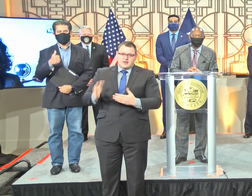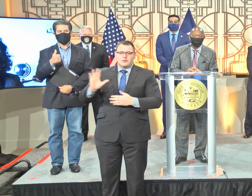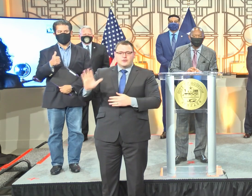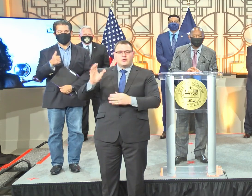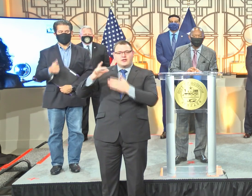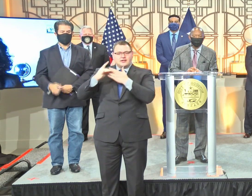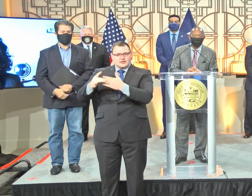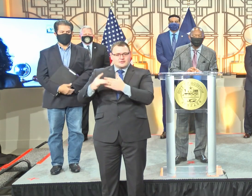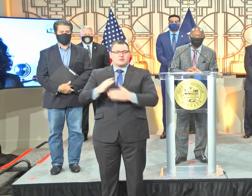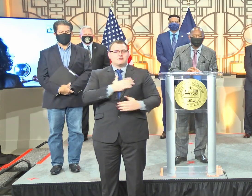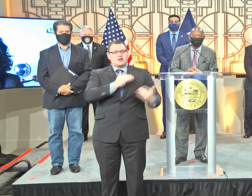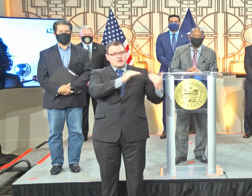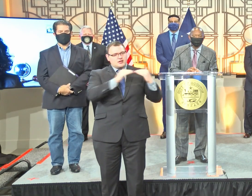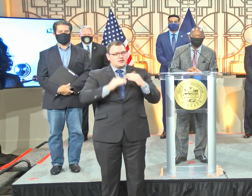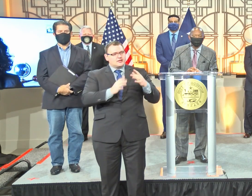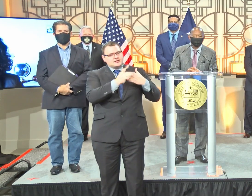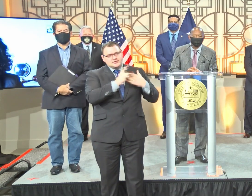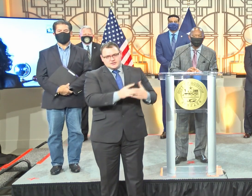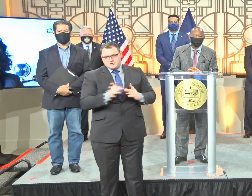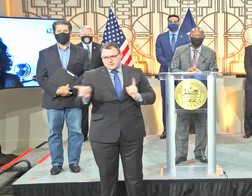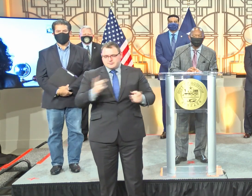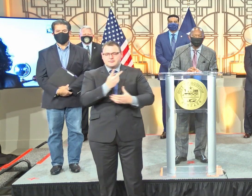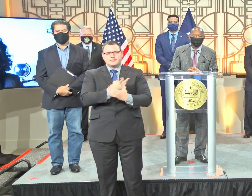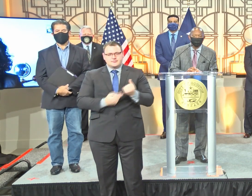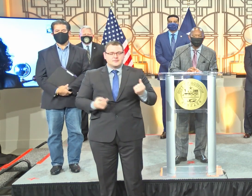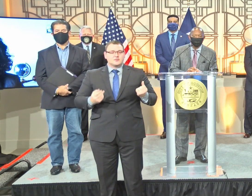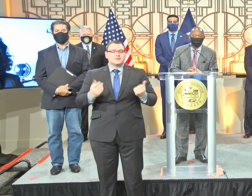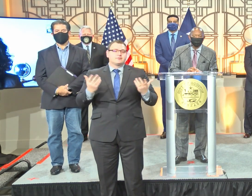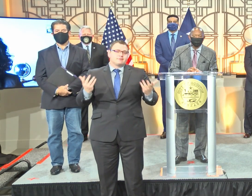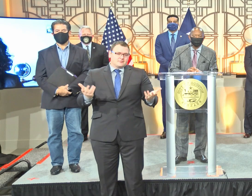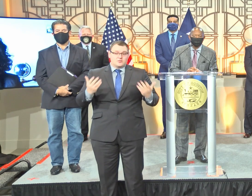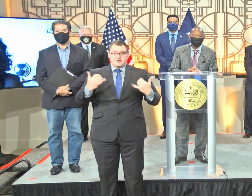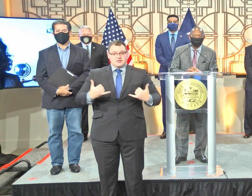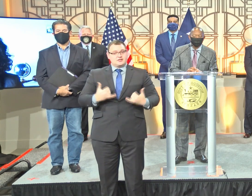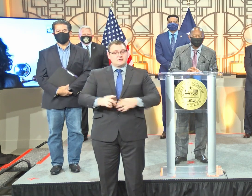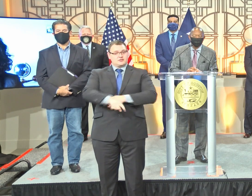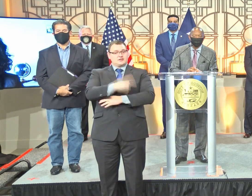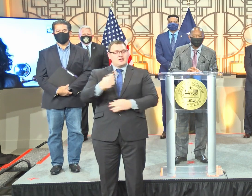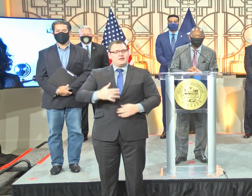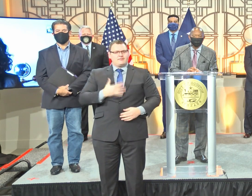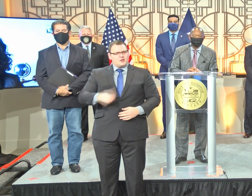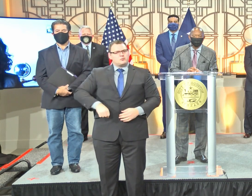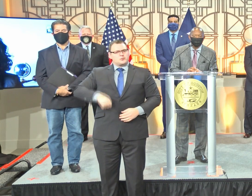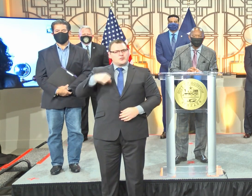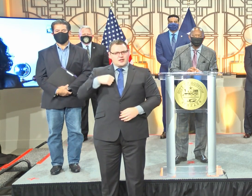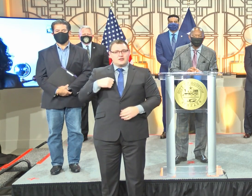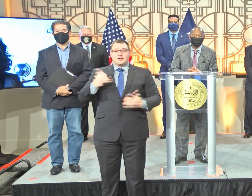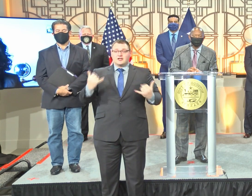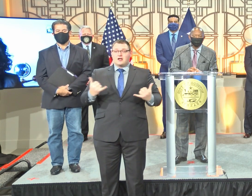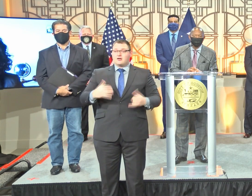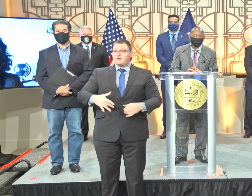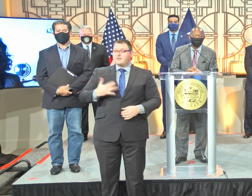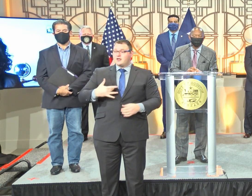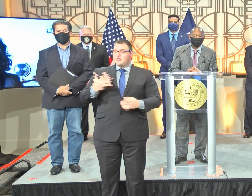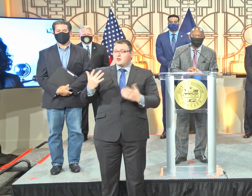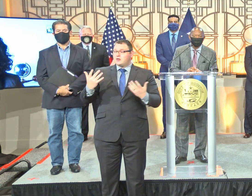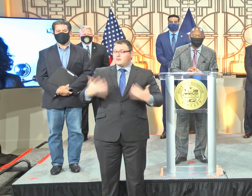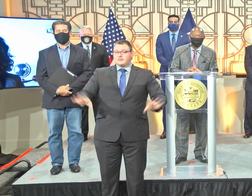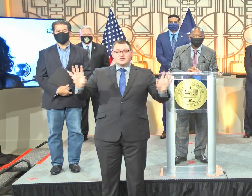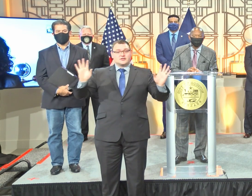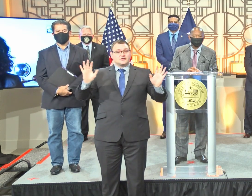This is not probably going to be a one-time solution. We're going to have to continue with this work, continue with